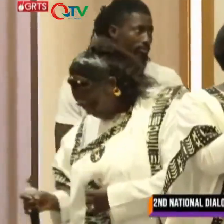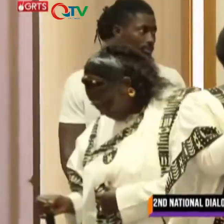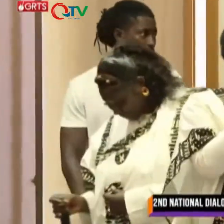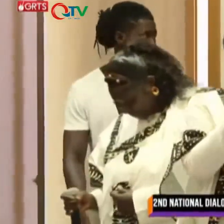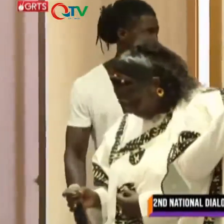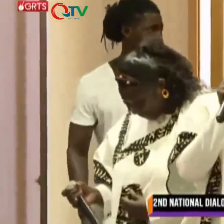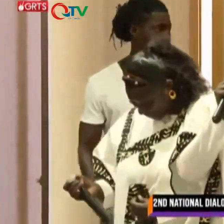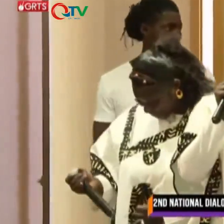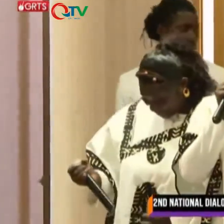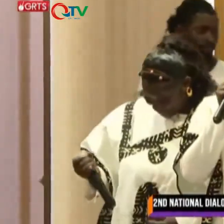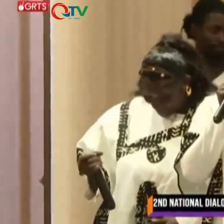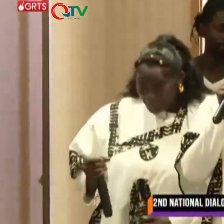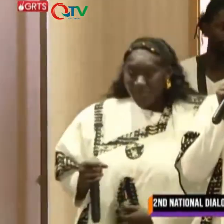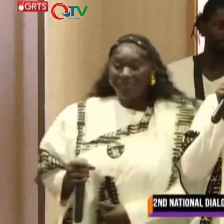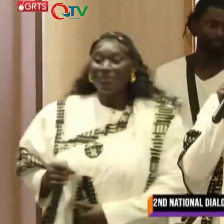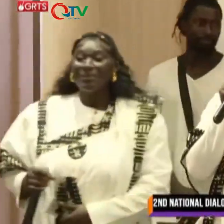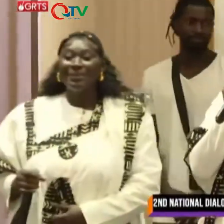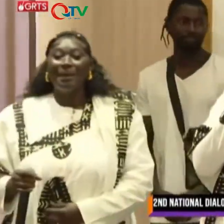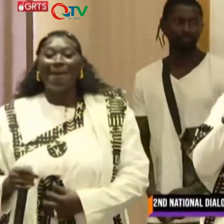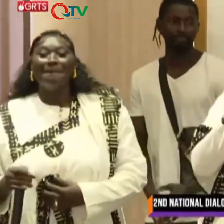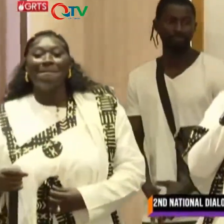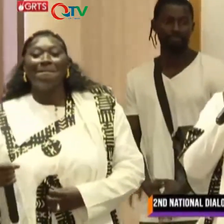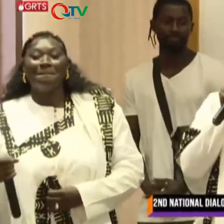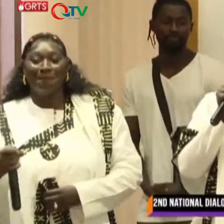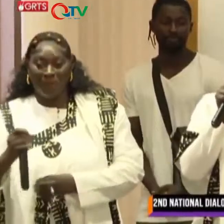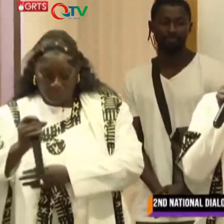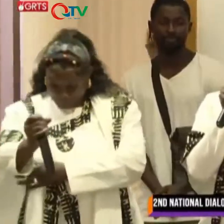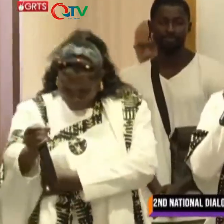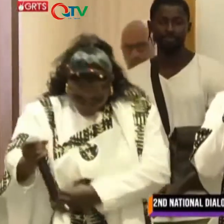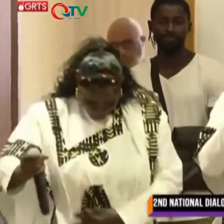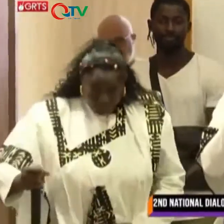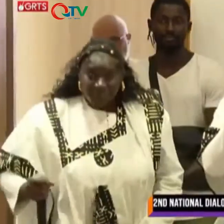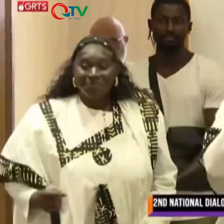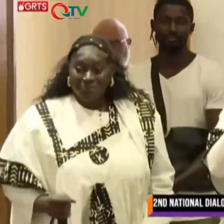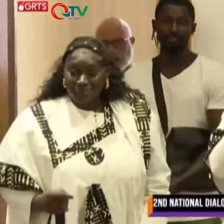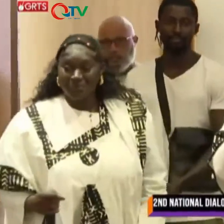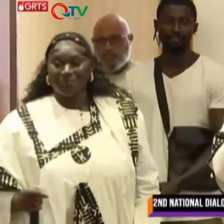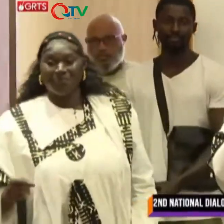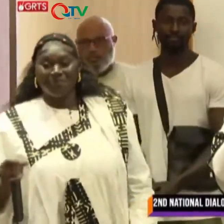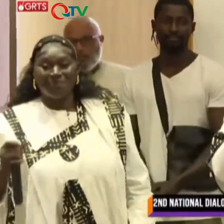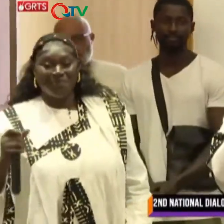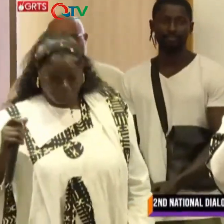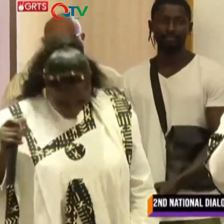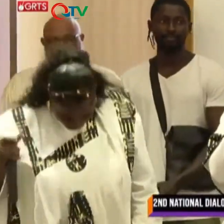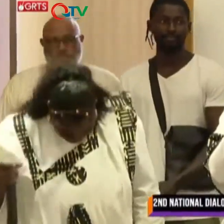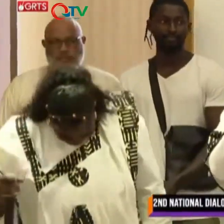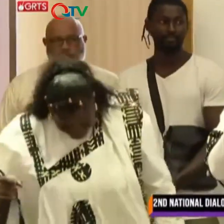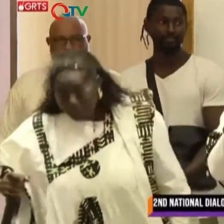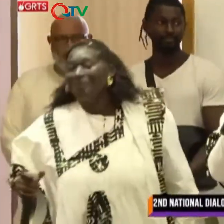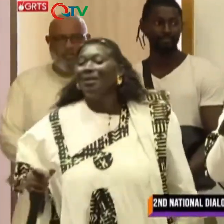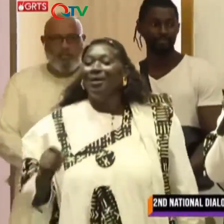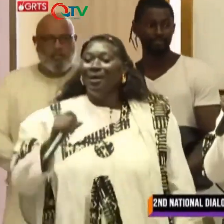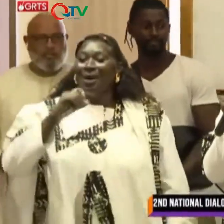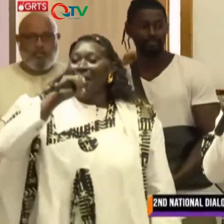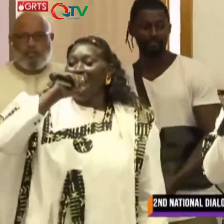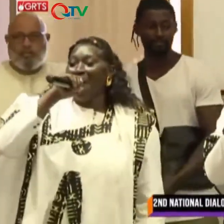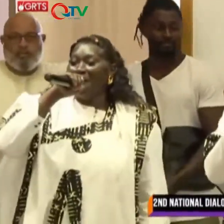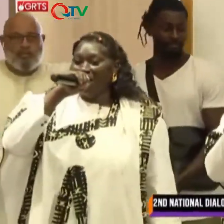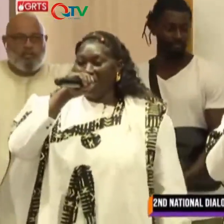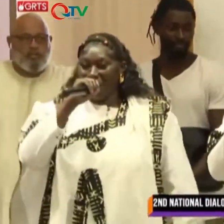ngata DJ ngata it's called Mandinko oh dia sene Mandinko